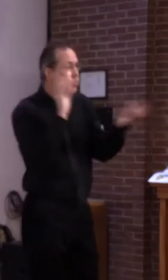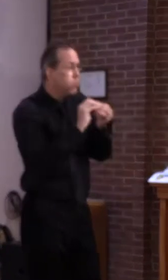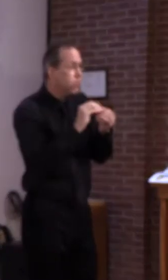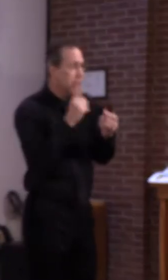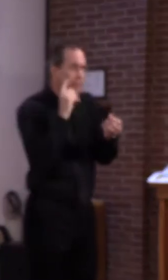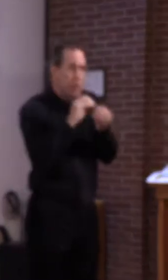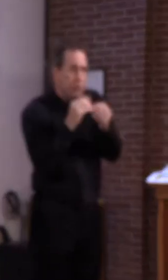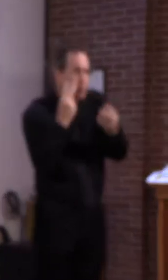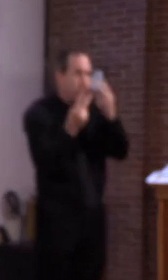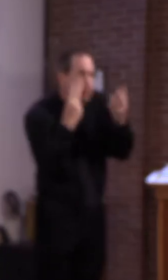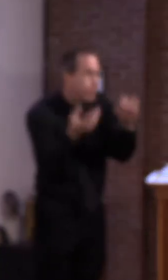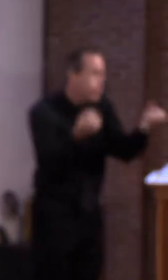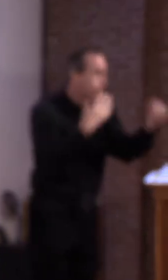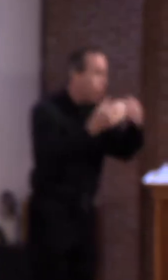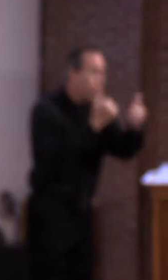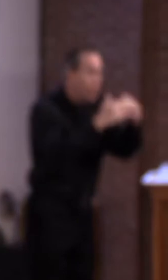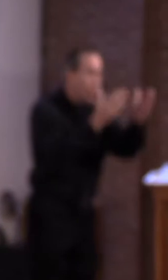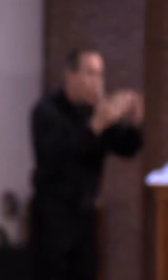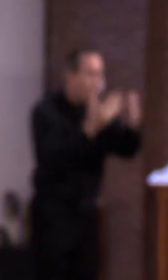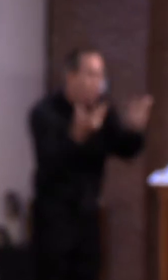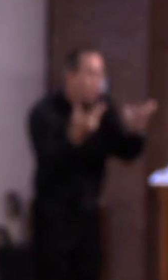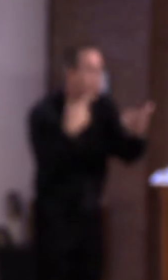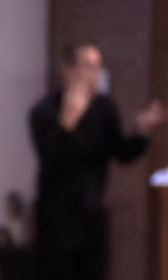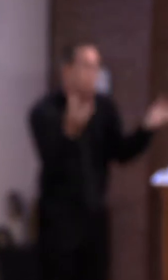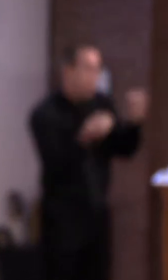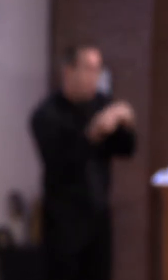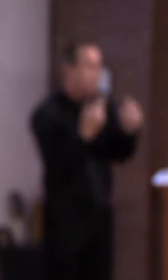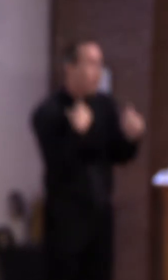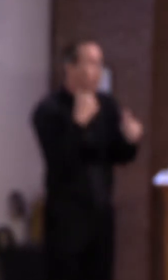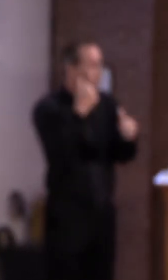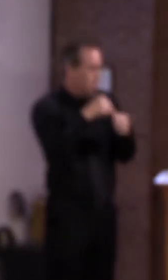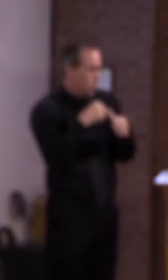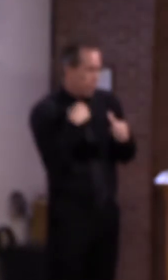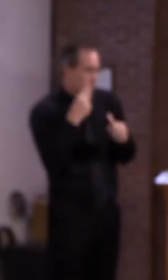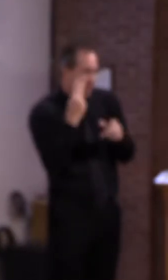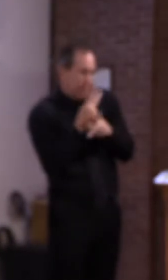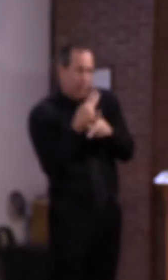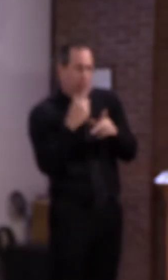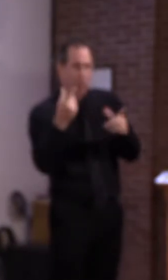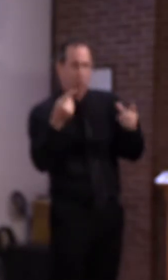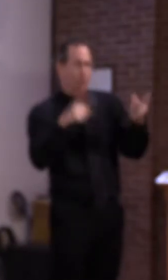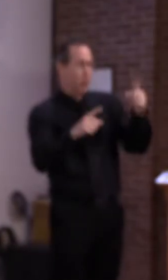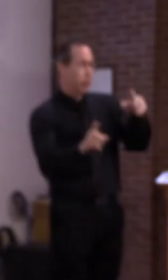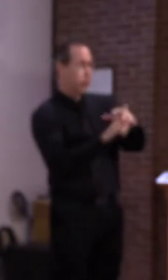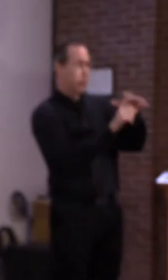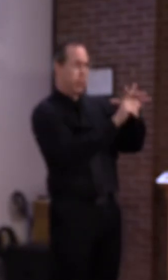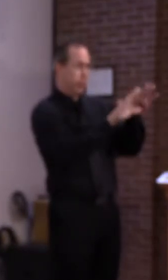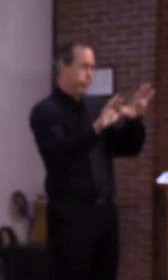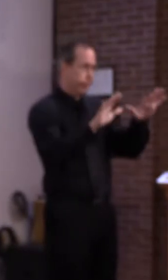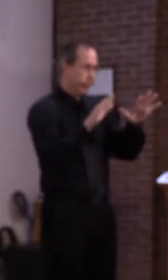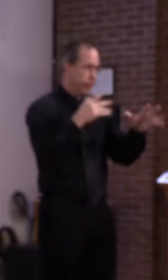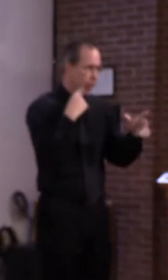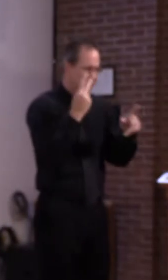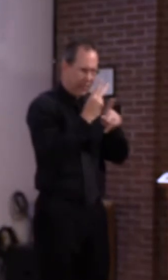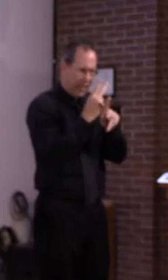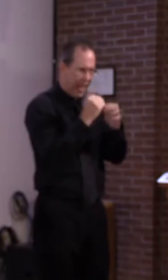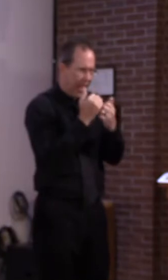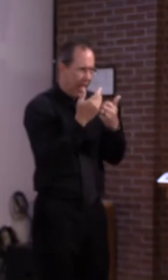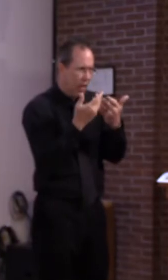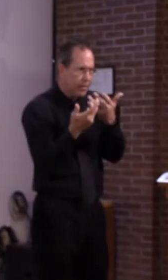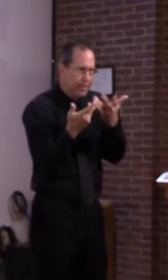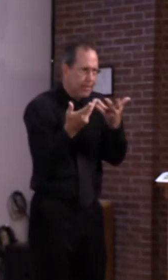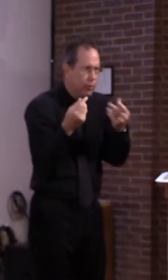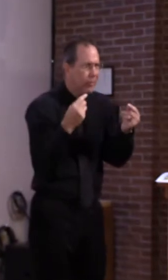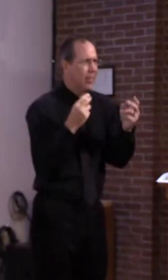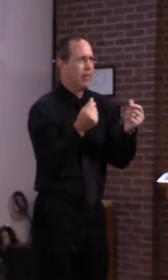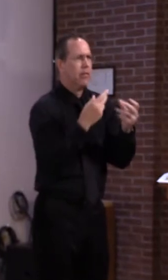weeks. And that is something I don't think we've ever done as a state. So the challenges